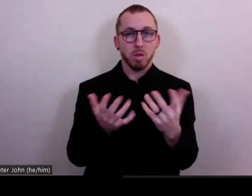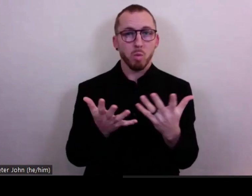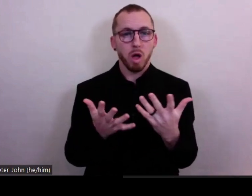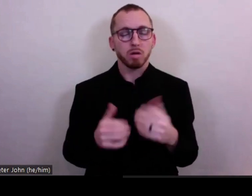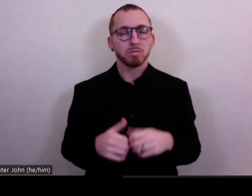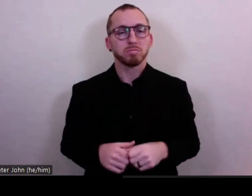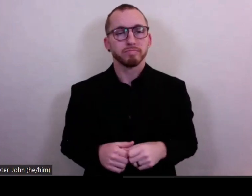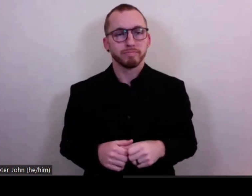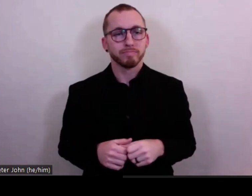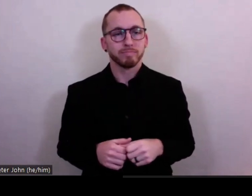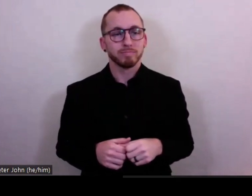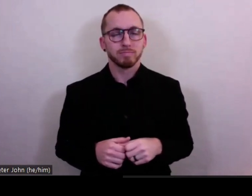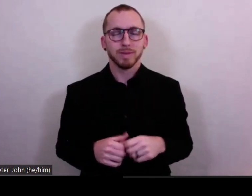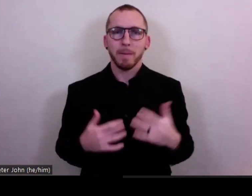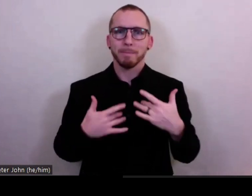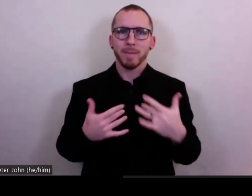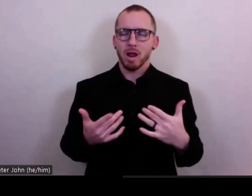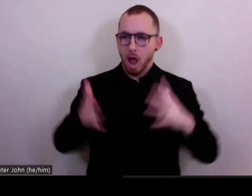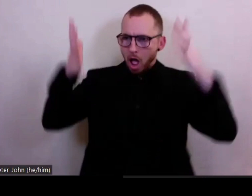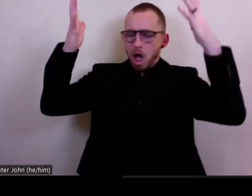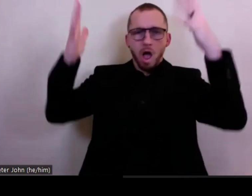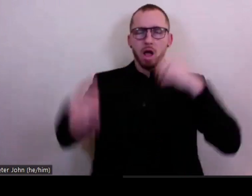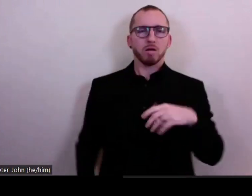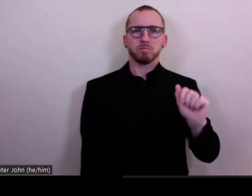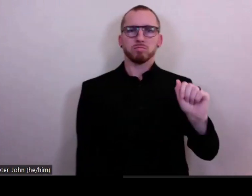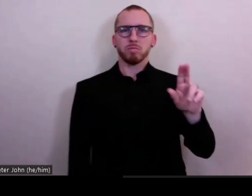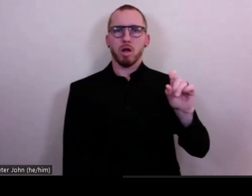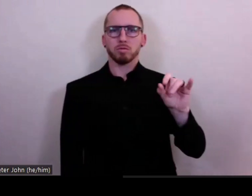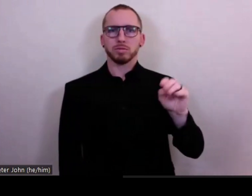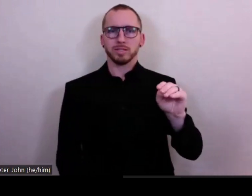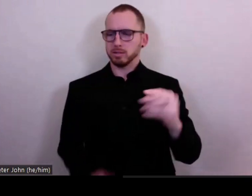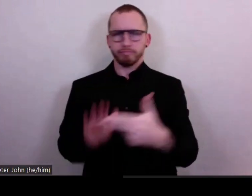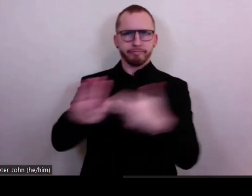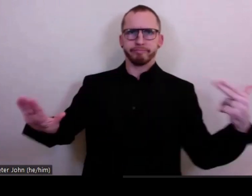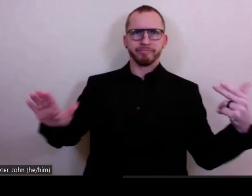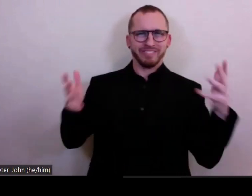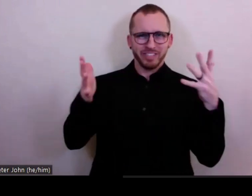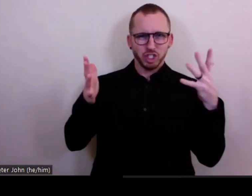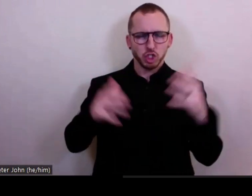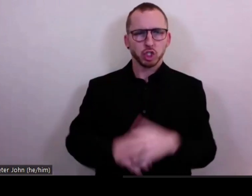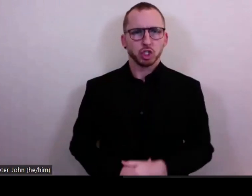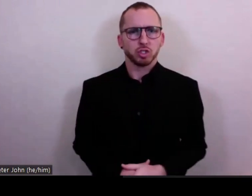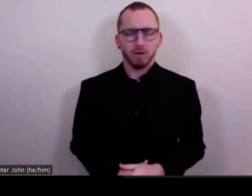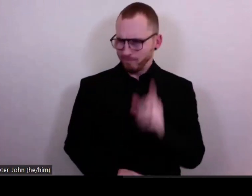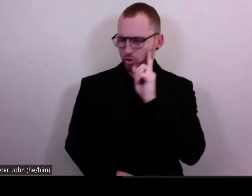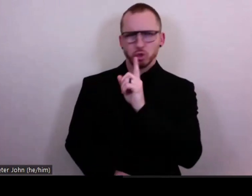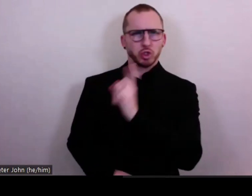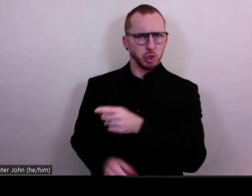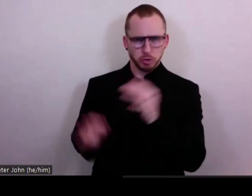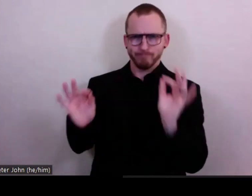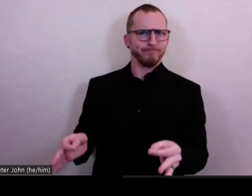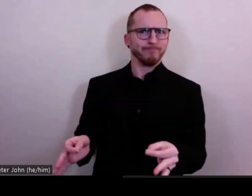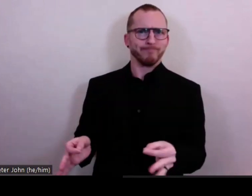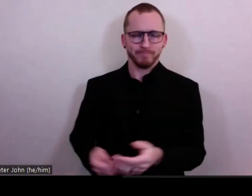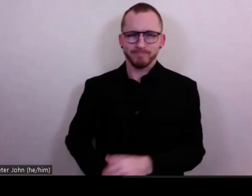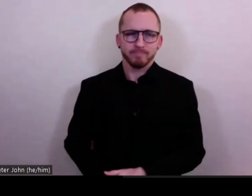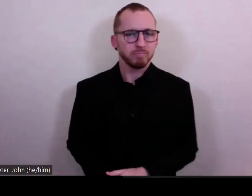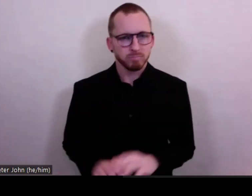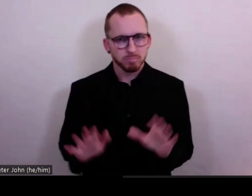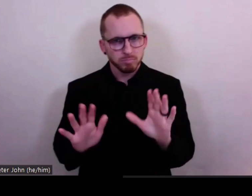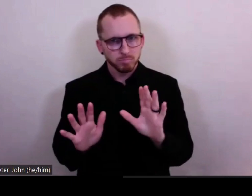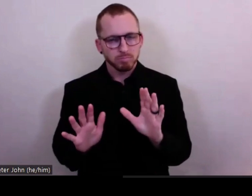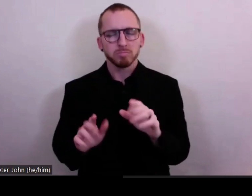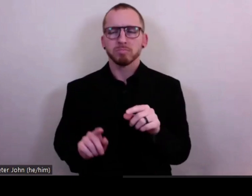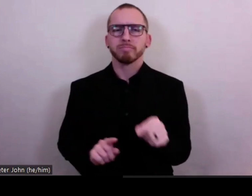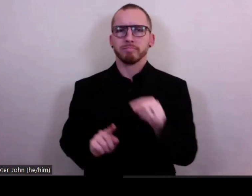It's autism, right? They come in the door, they don't make eye contact. It's surely something else. Rocking.